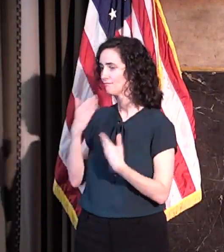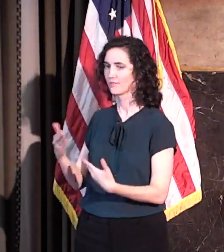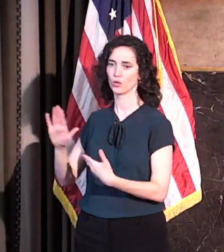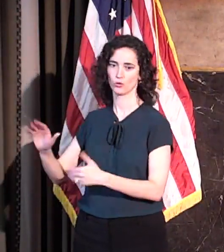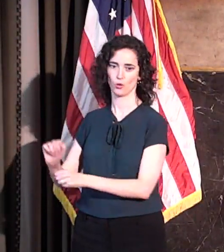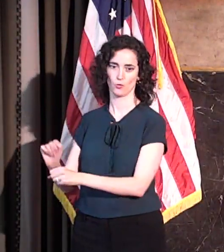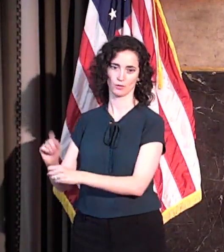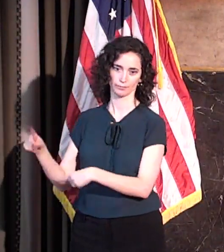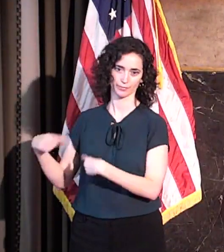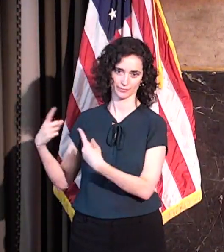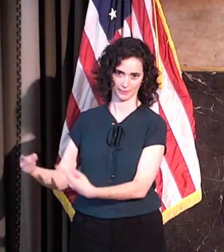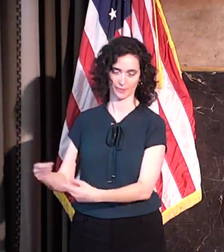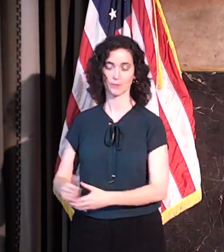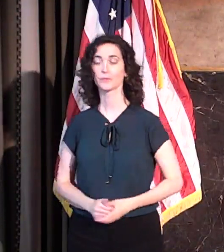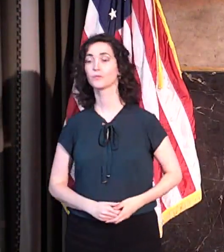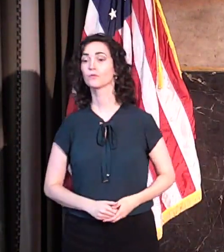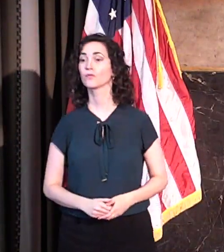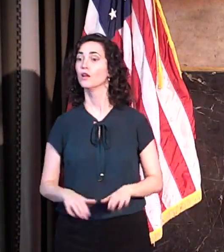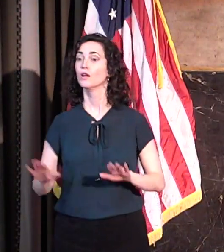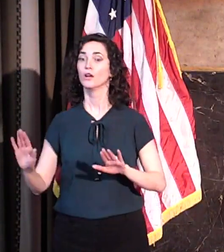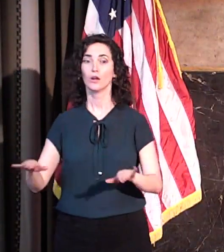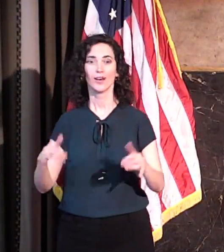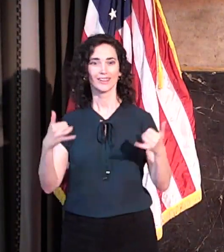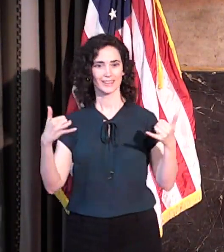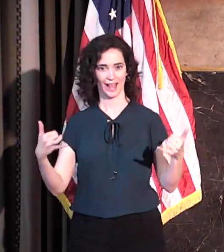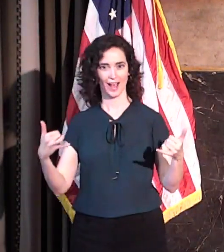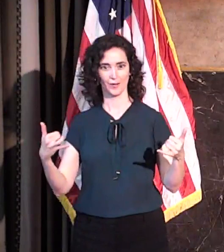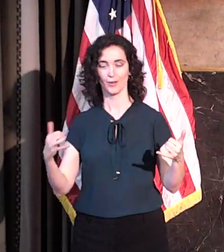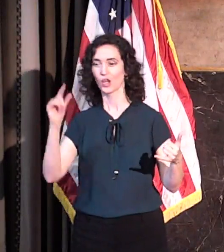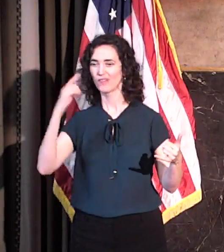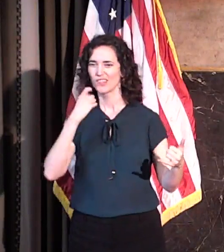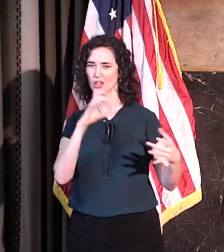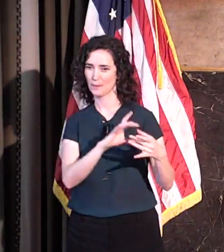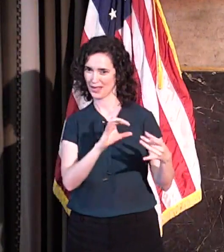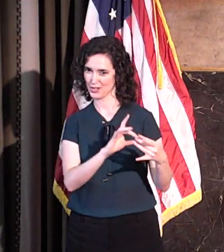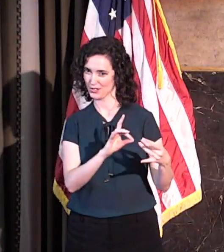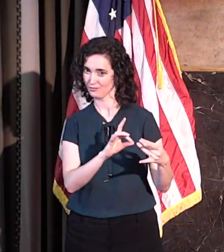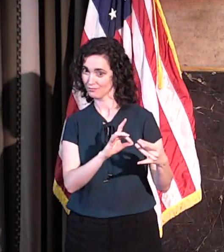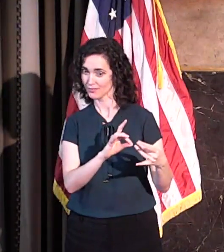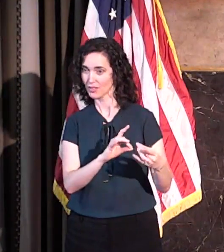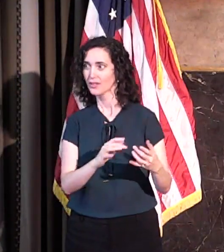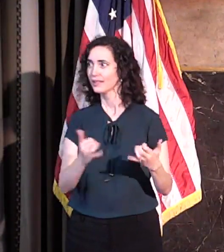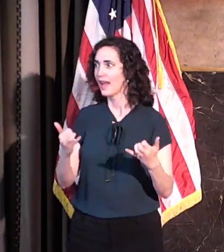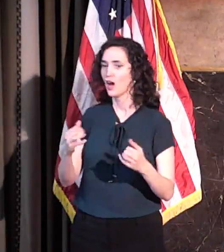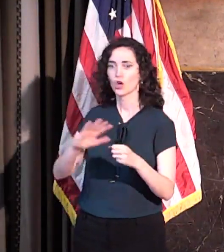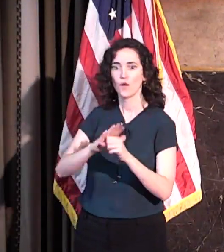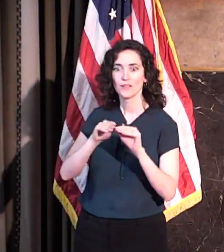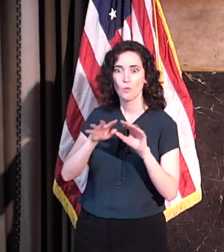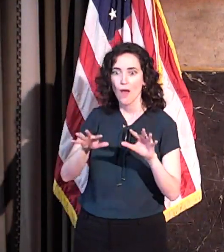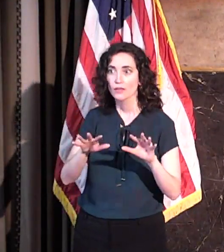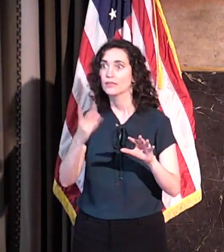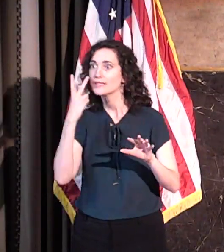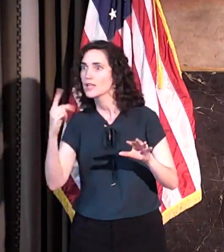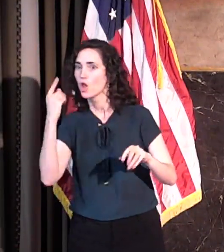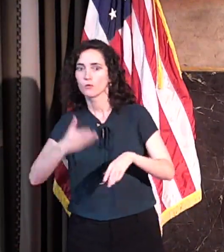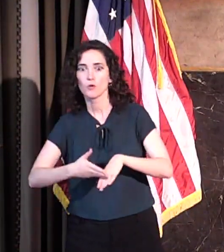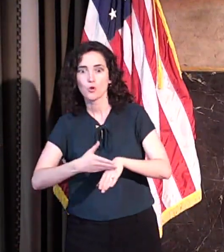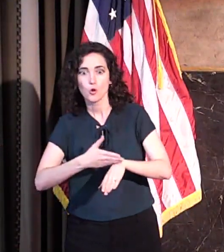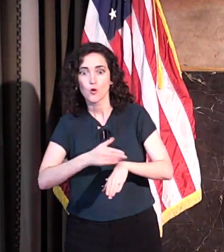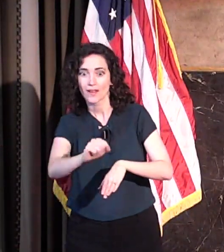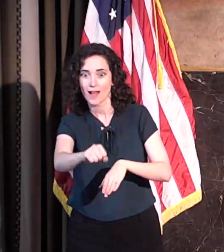We're in a position, as the governor said, where there's a lot of encouraging news when you look at COVID in the state, Louisiana, but still a